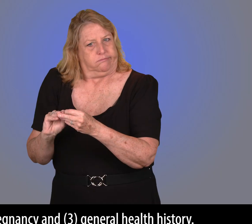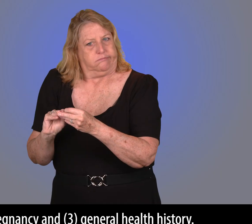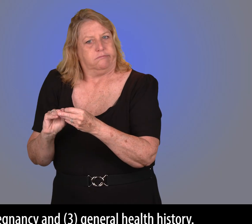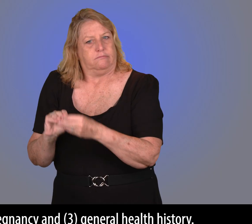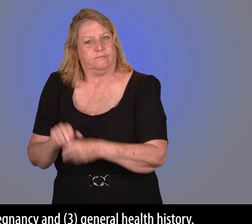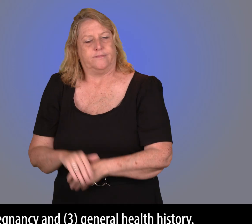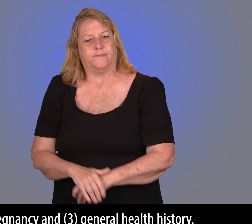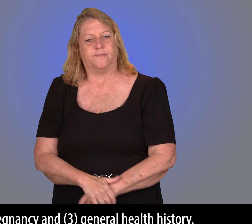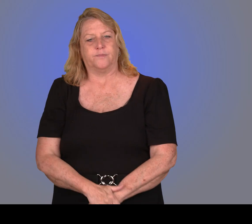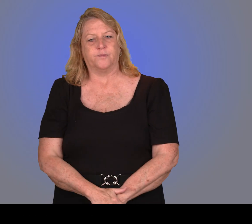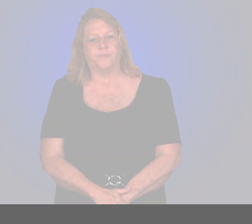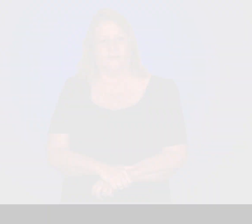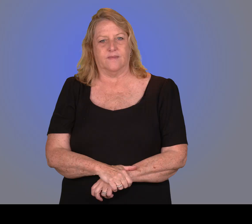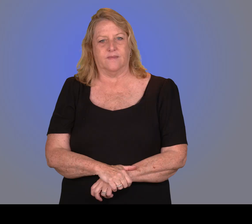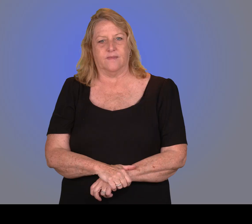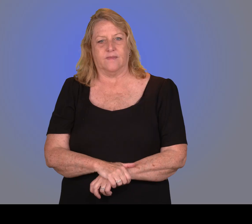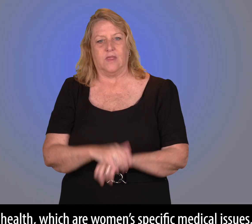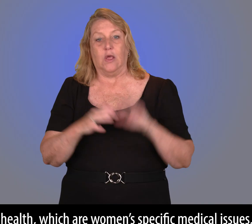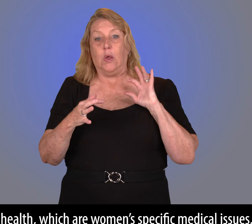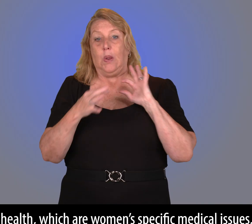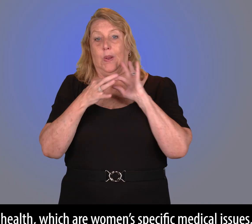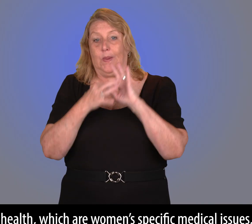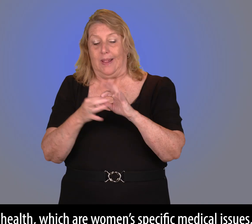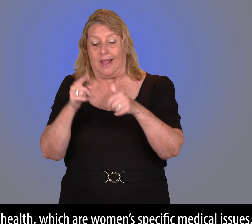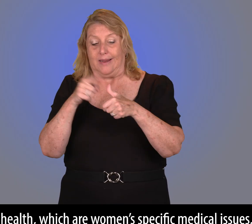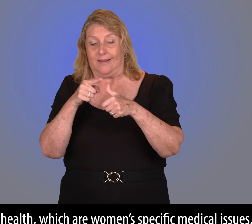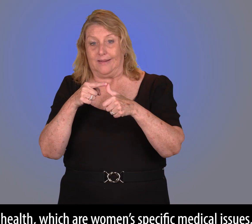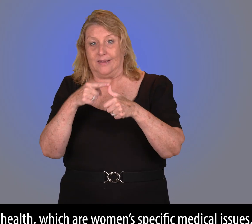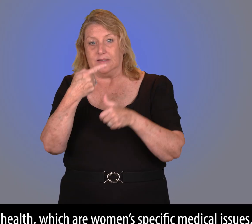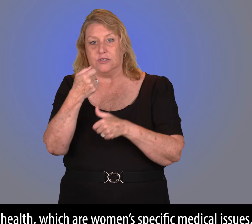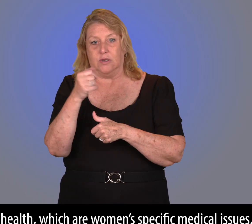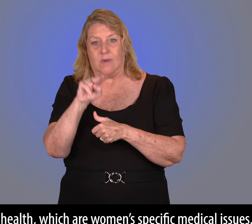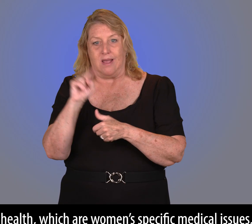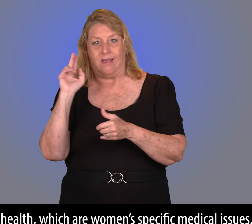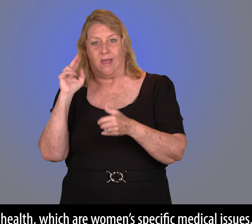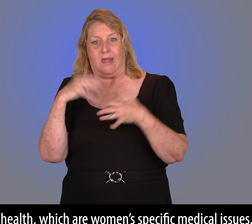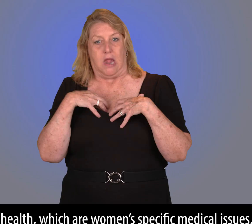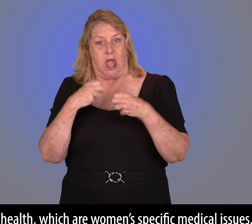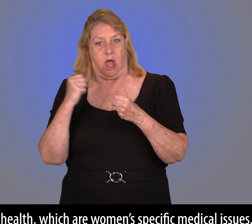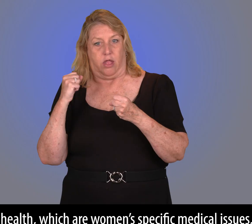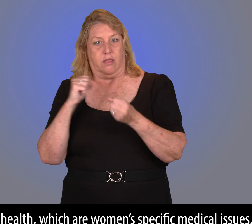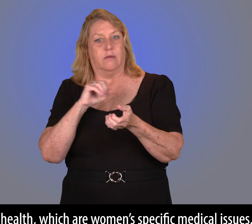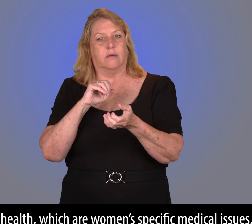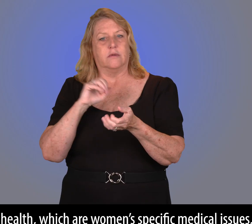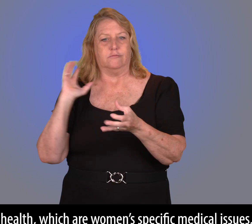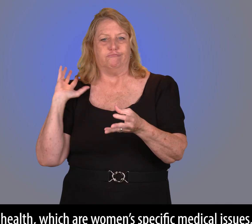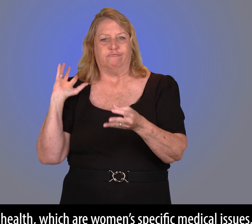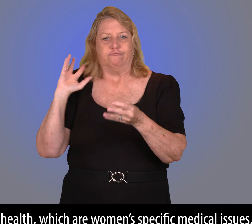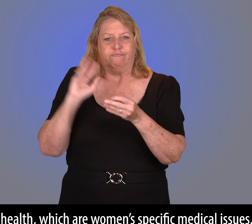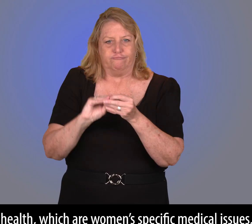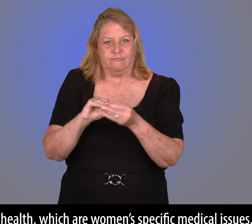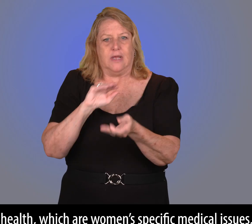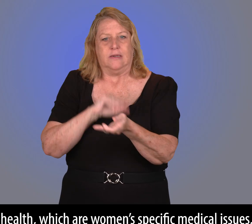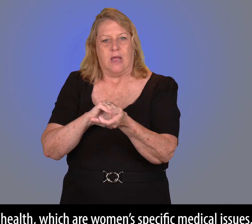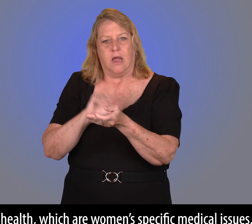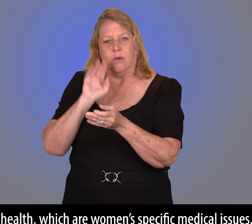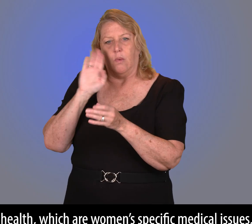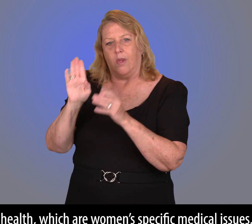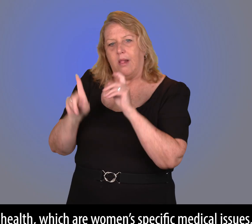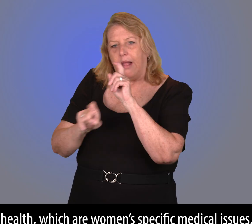history. The first topic is gynecological health, which are women-specific medical issues.